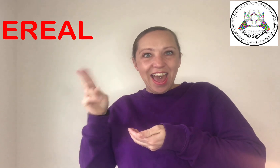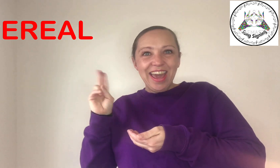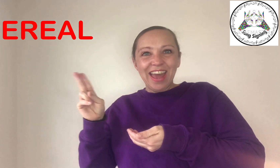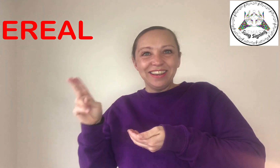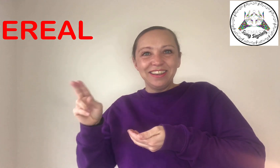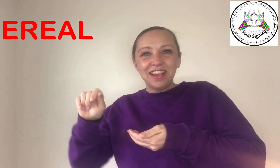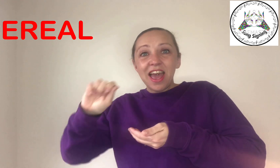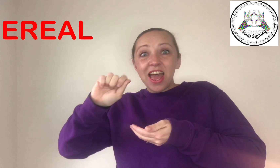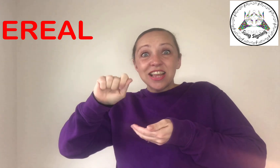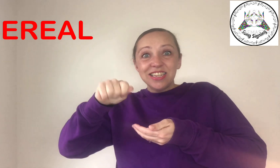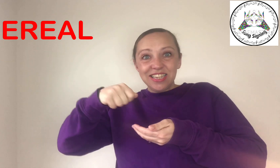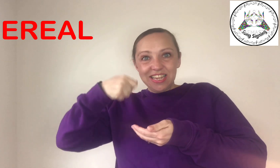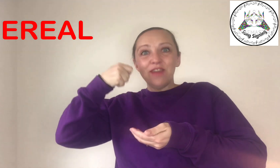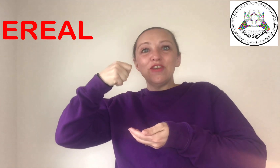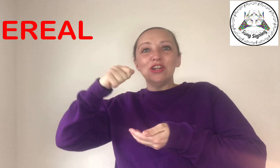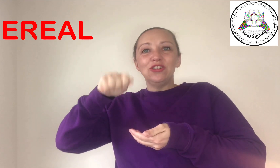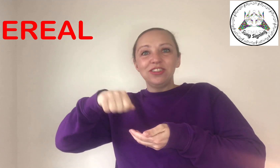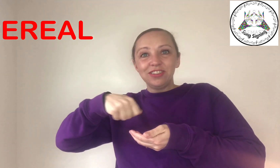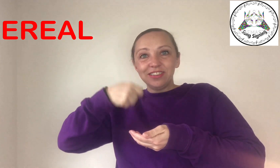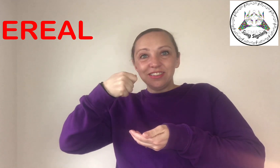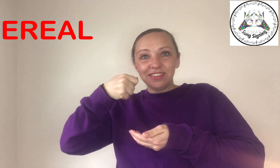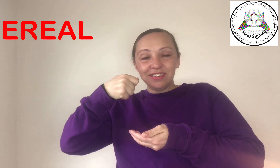Again, cereal.